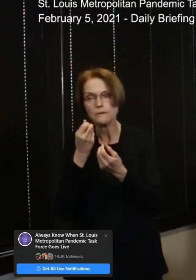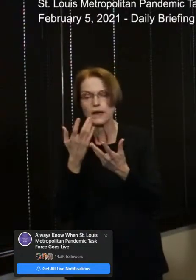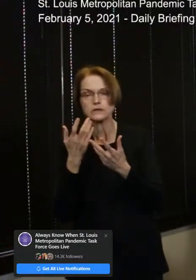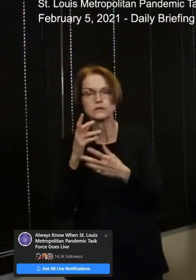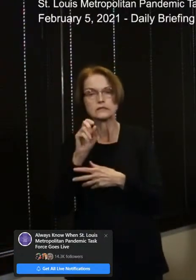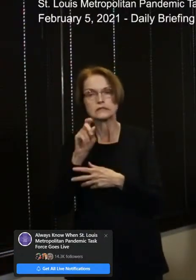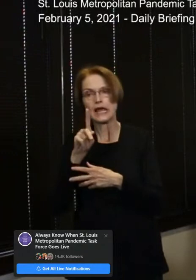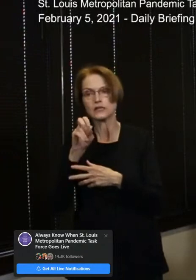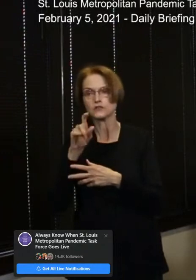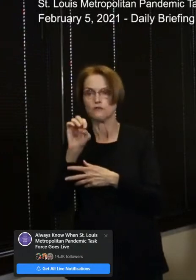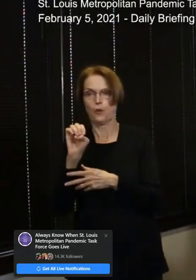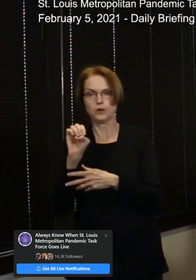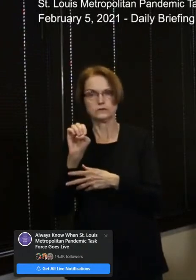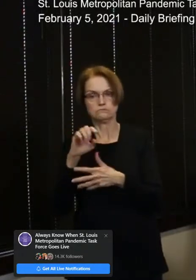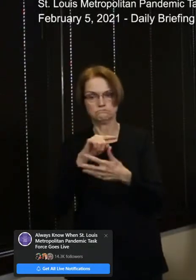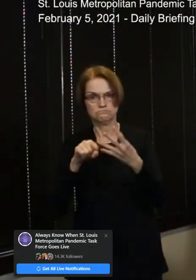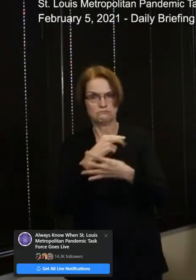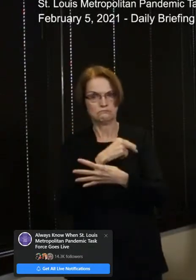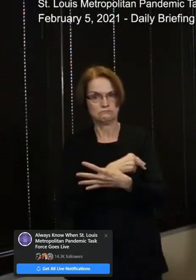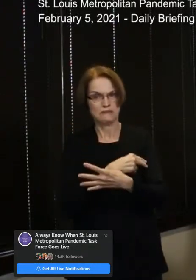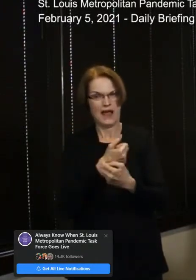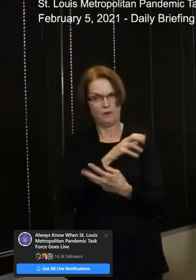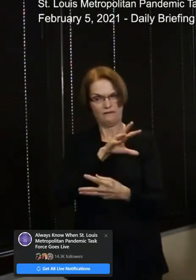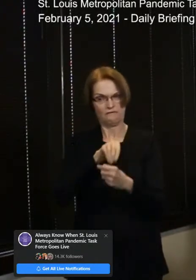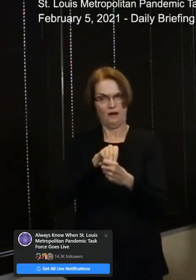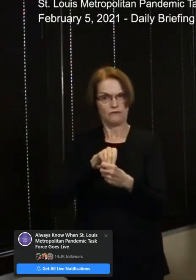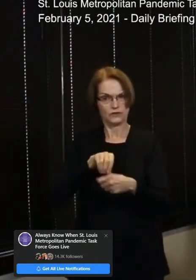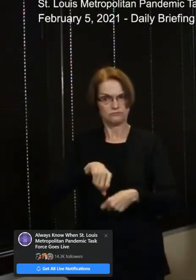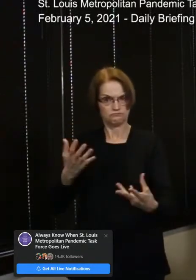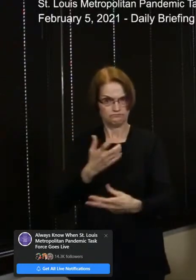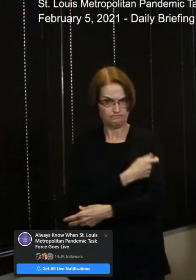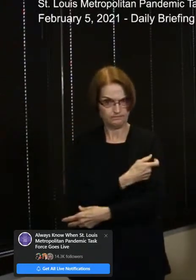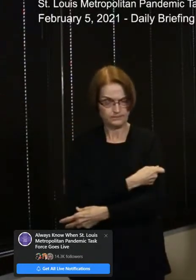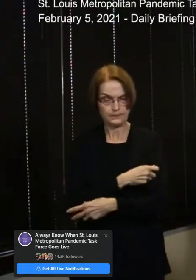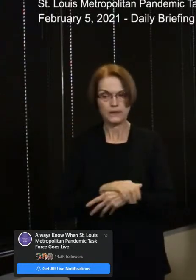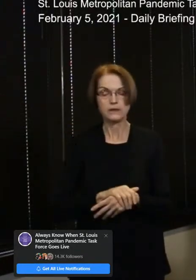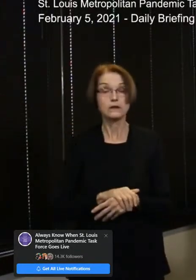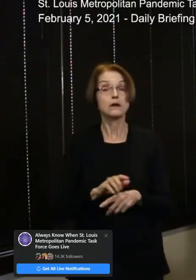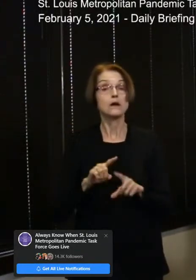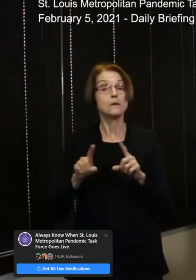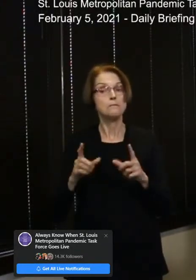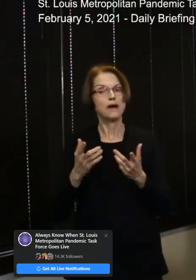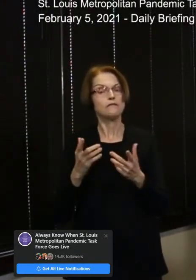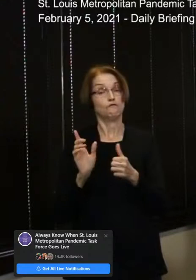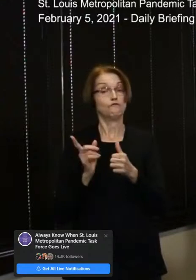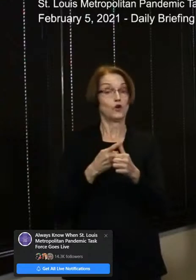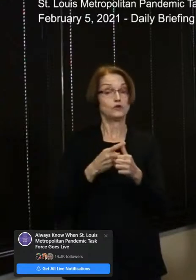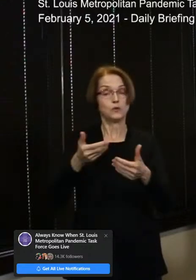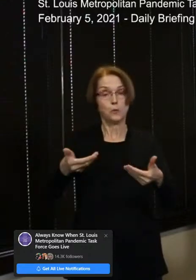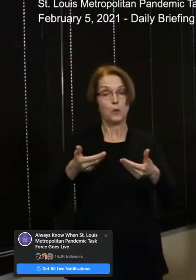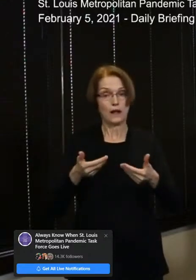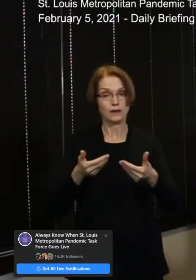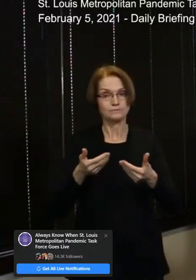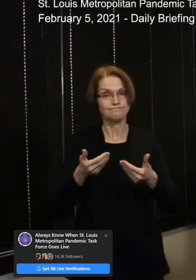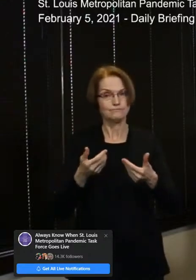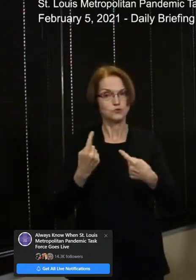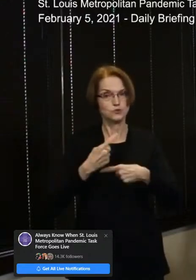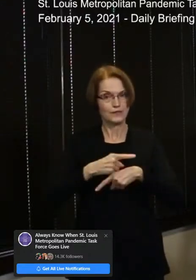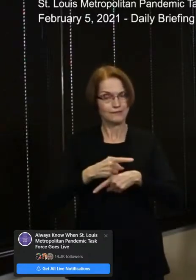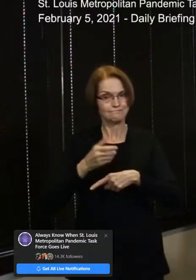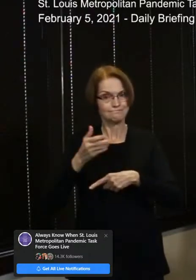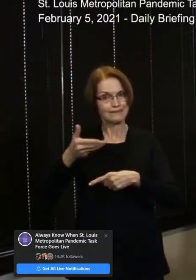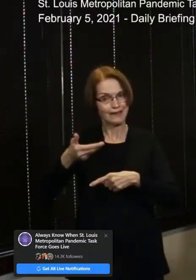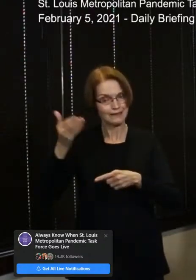health systems roles in the vaccination process. But before we get to those updates, I'd like to welcome today's guest